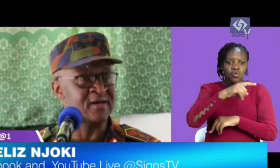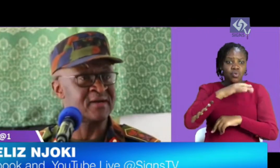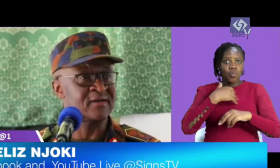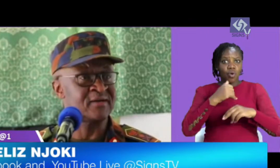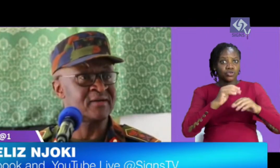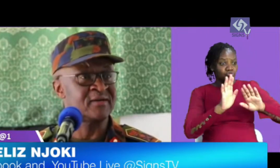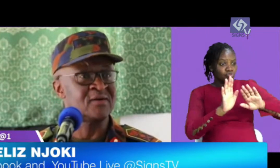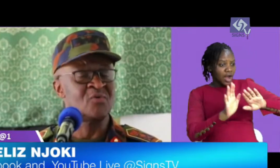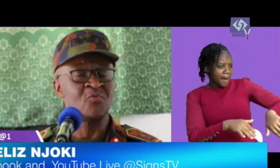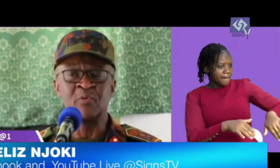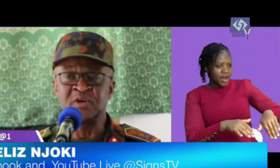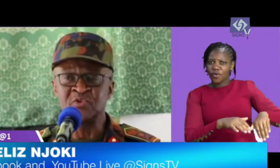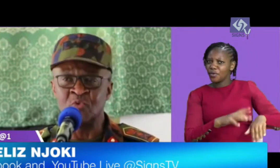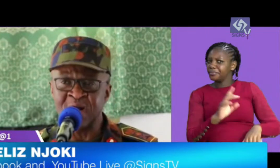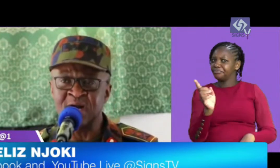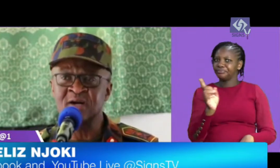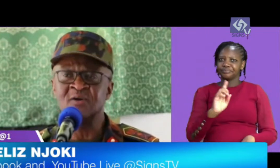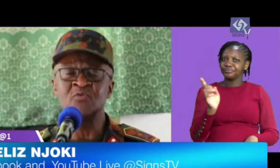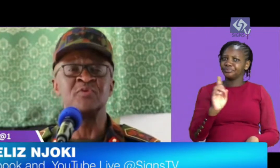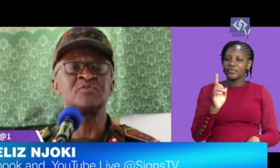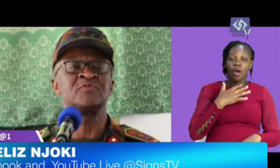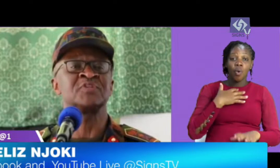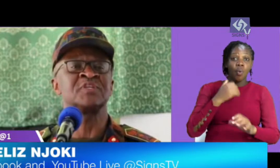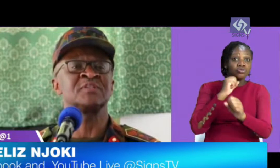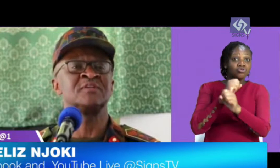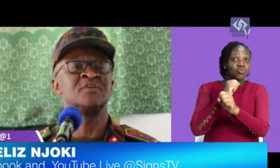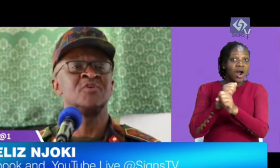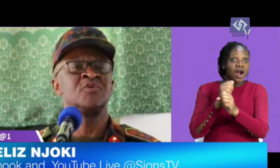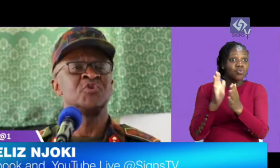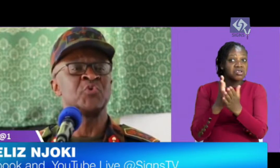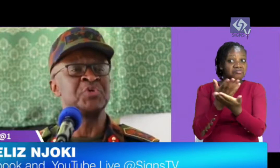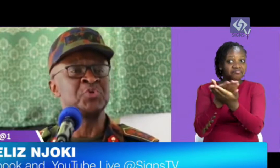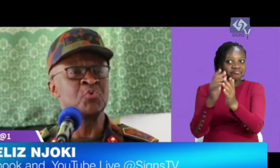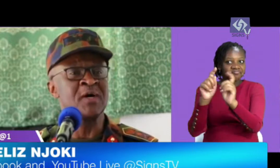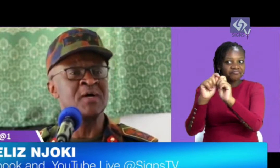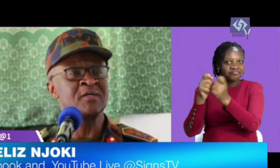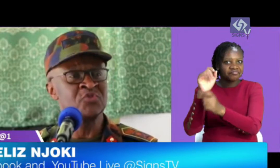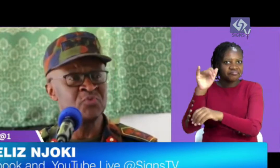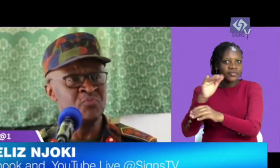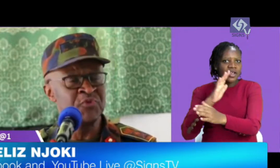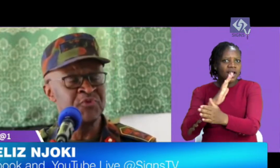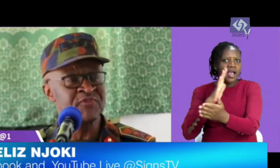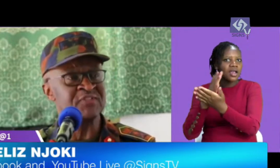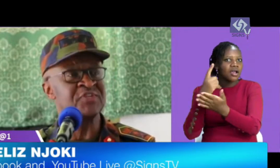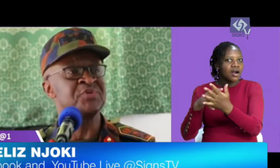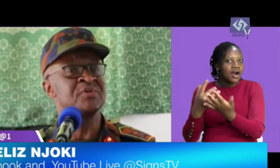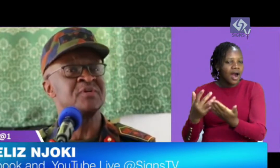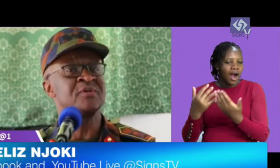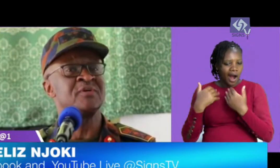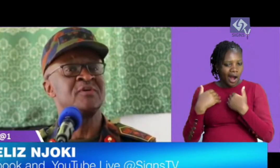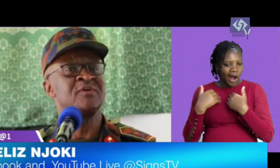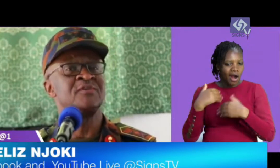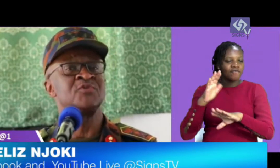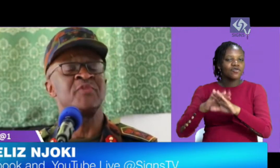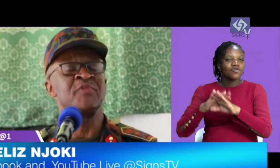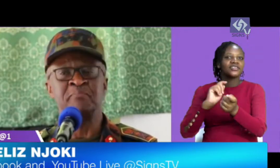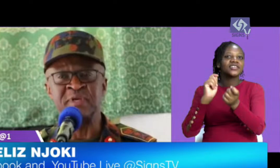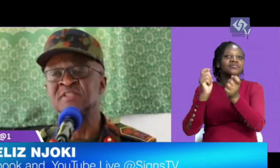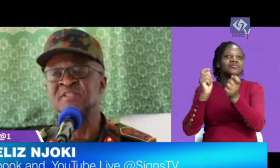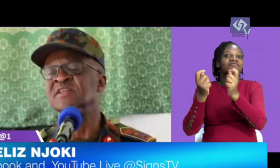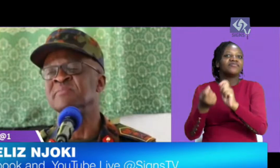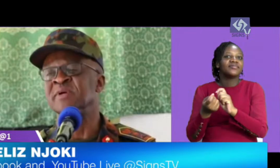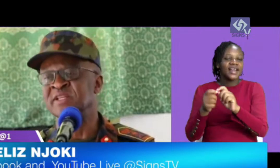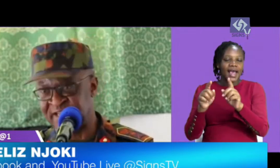brothers here. We want to work with those forces to ensure smooth transition so